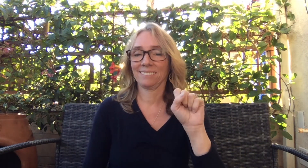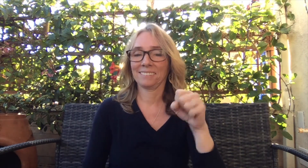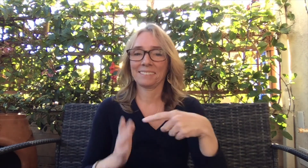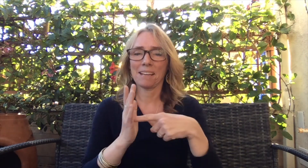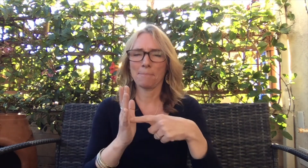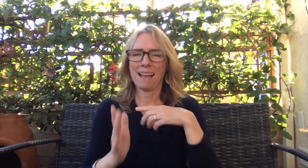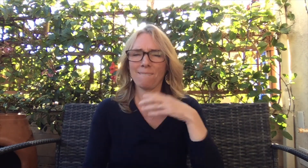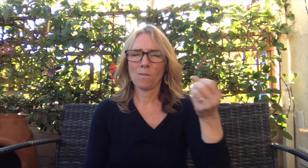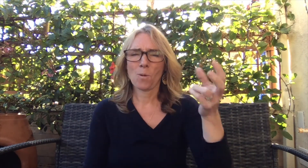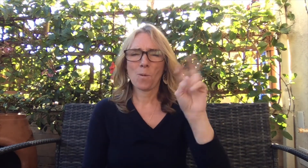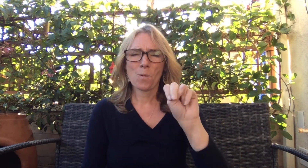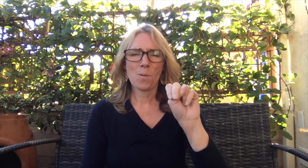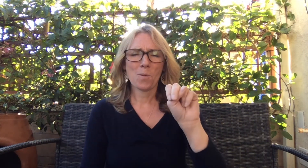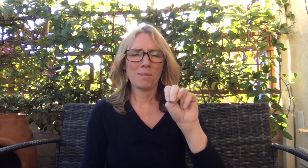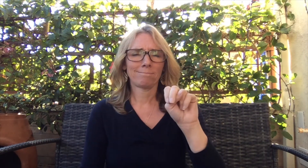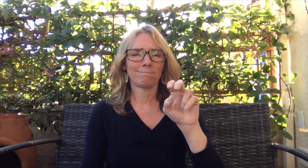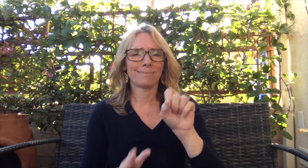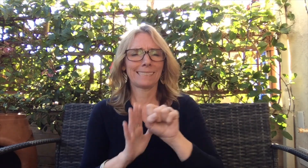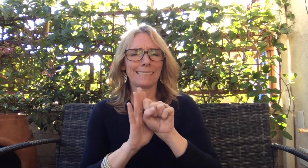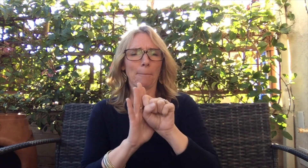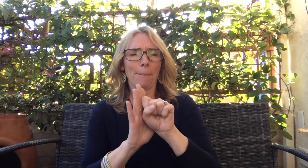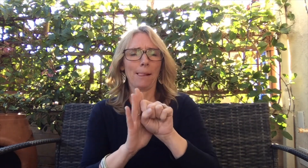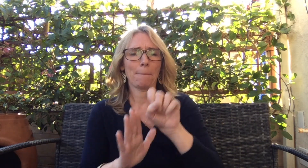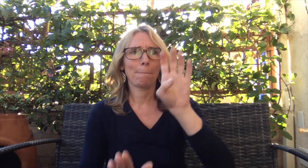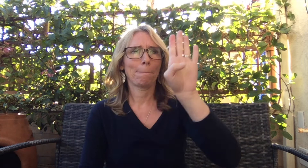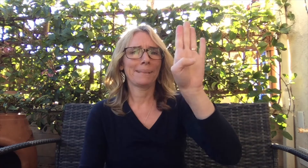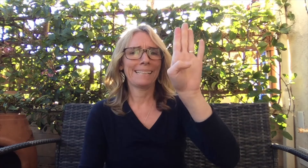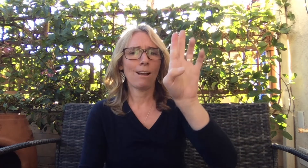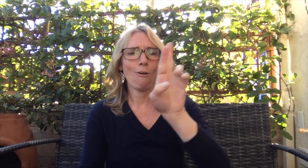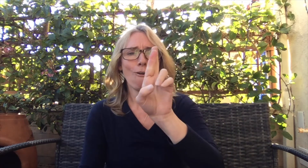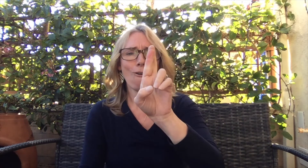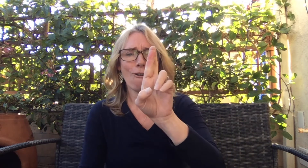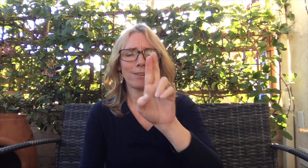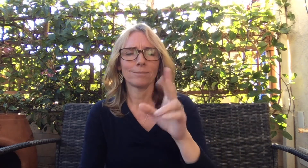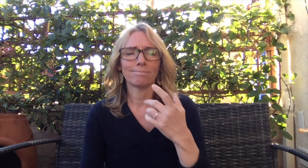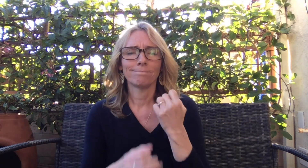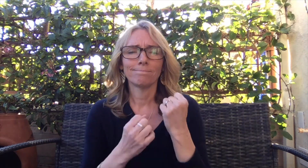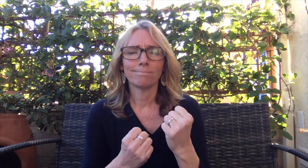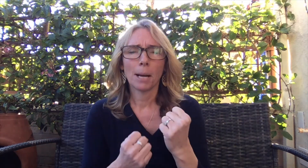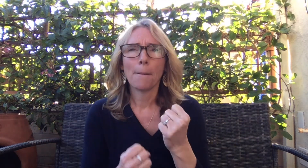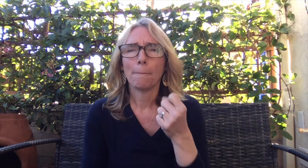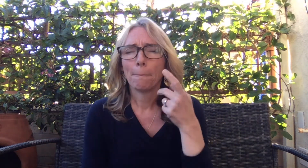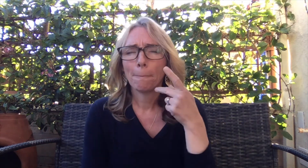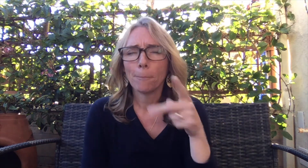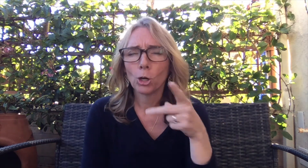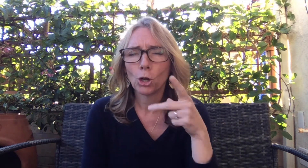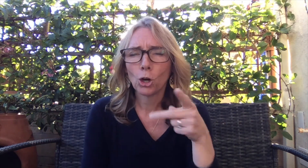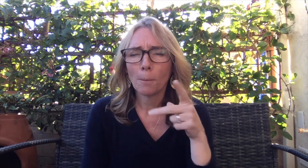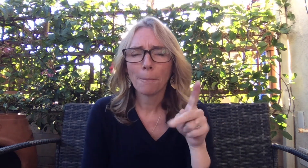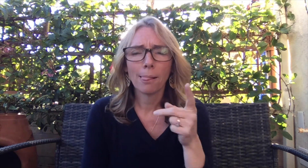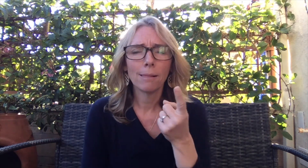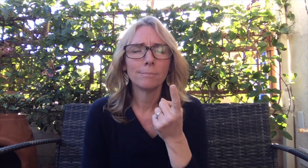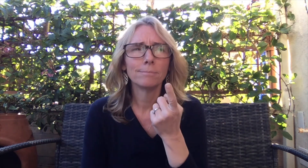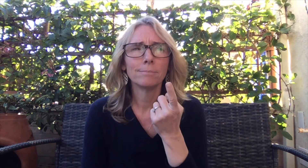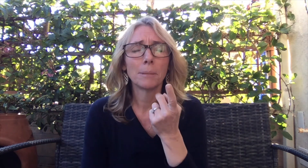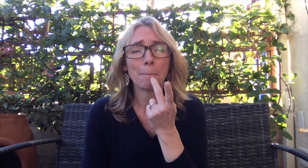the maybe Baskin Robbins, right? They've got their own Baskin Robbins logo. I